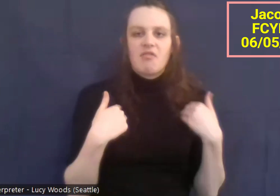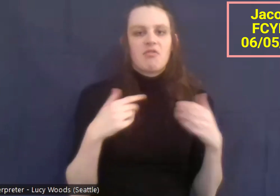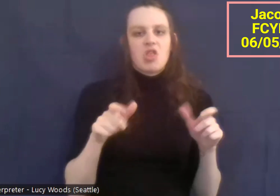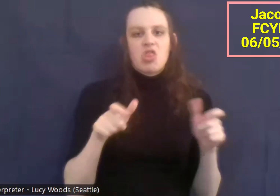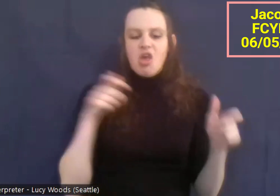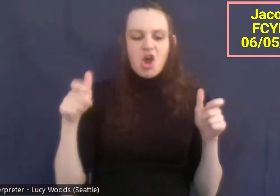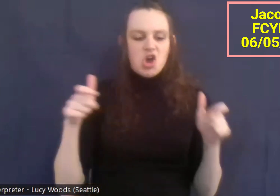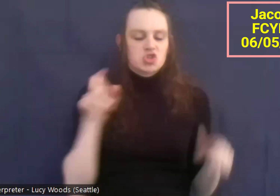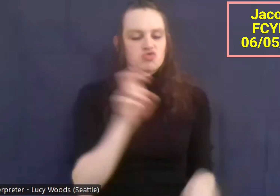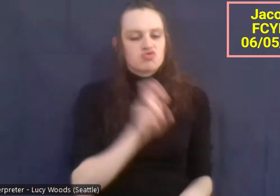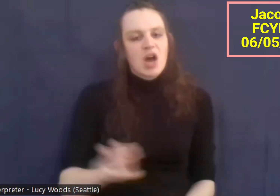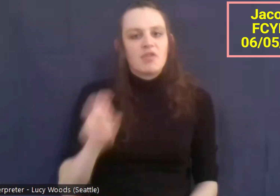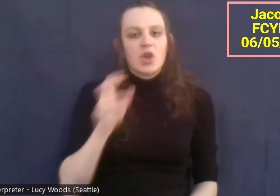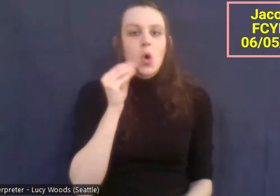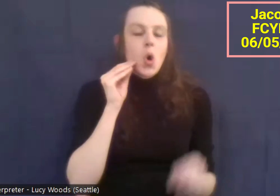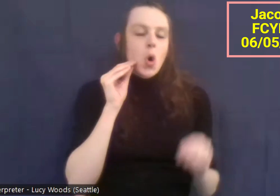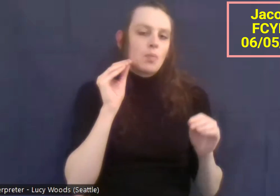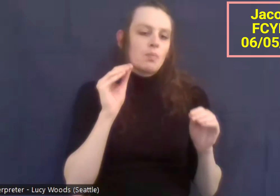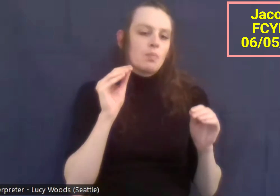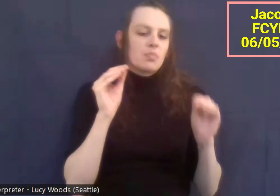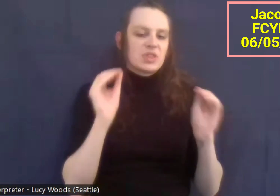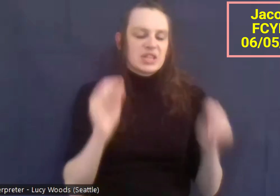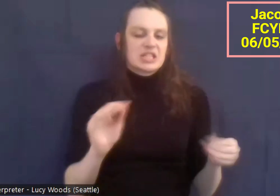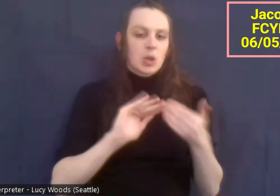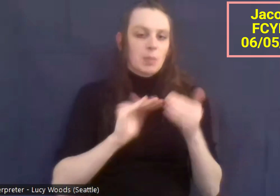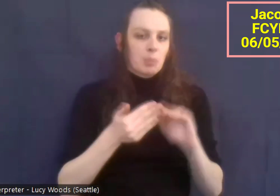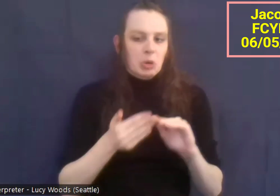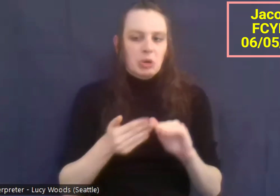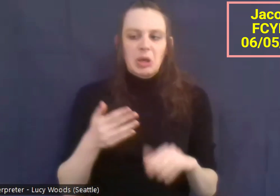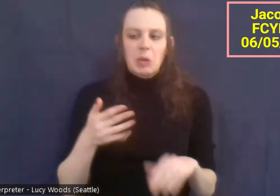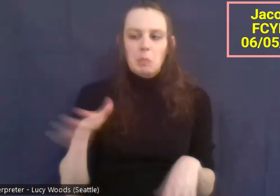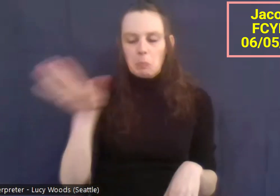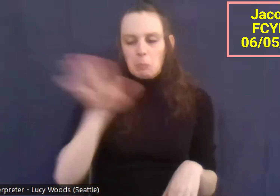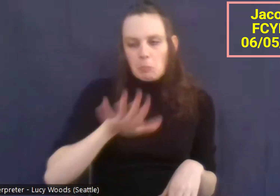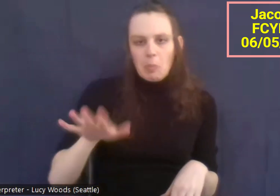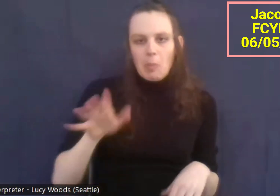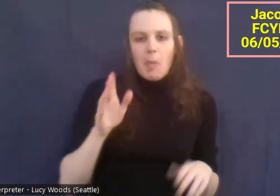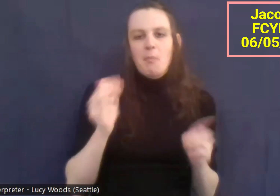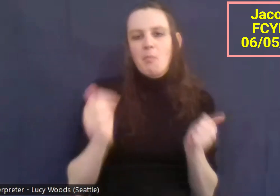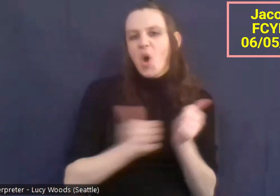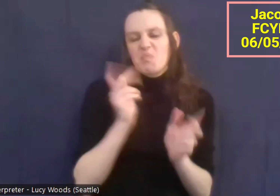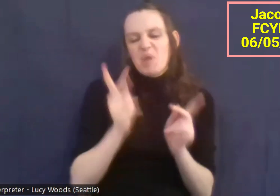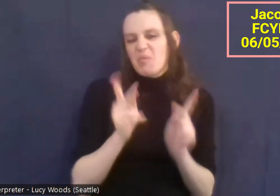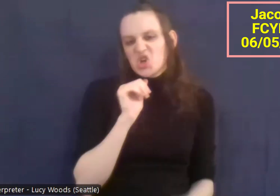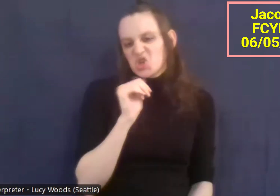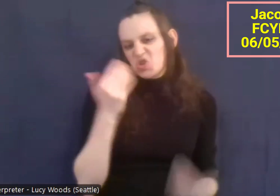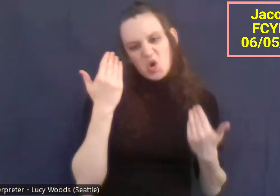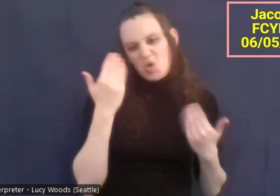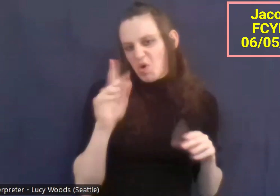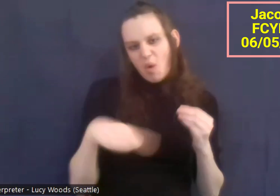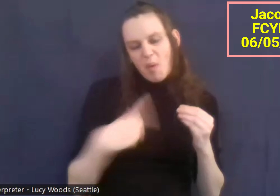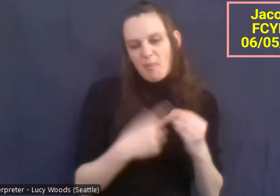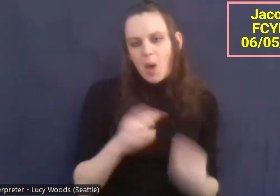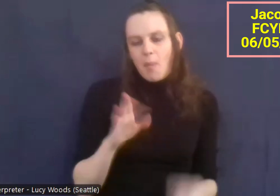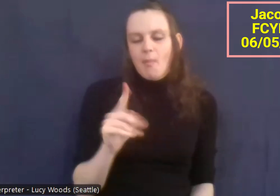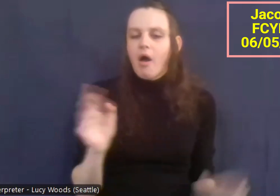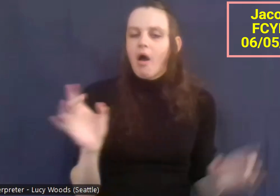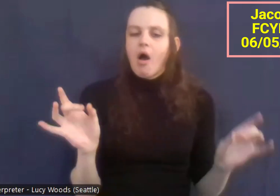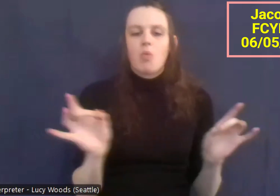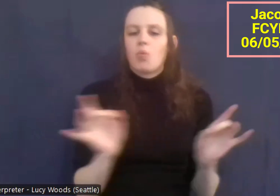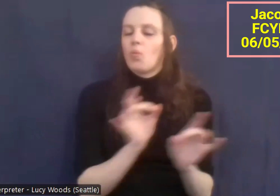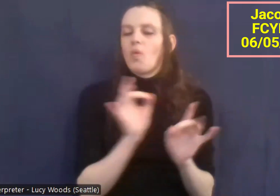most people are probably not aware of, and none of them, the worst of the worst, didn't want to hang out with